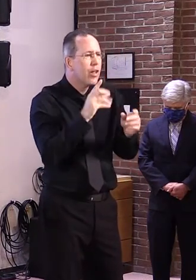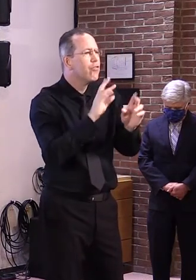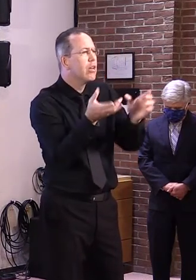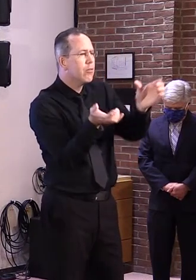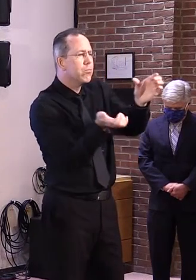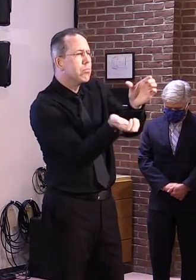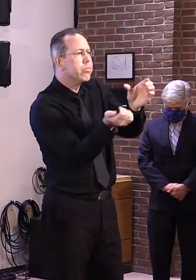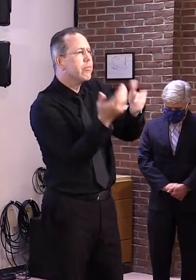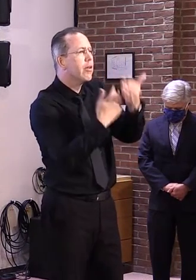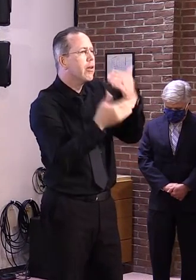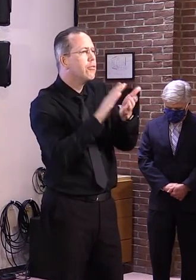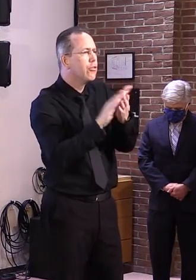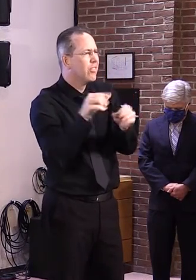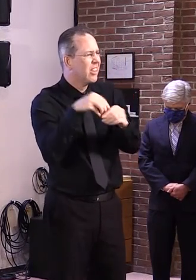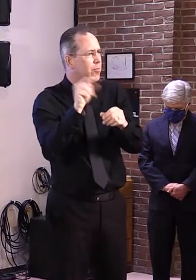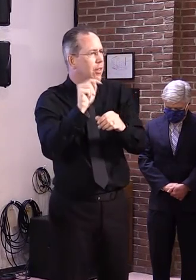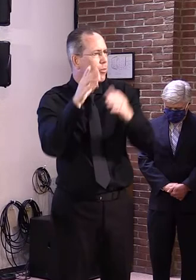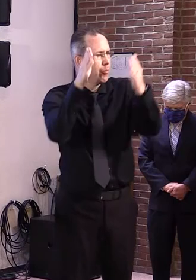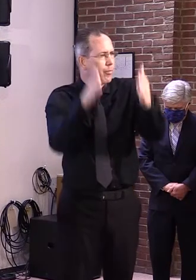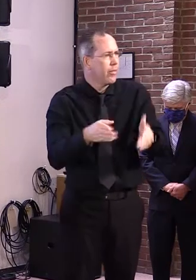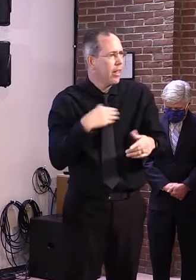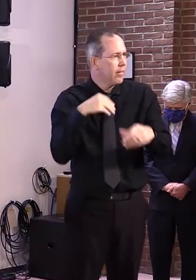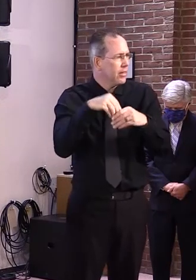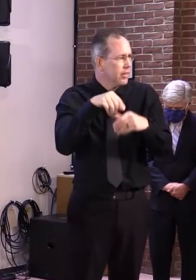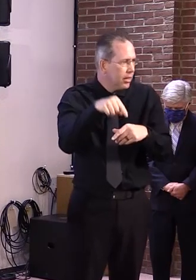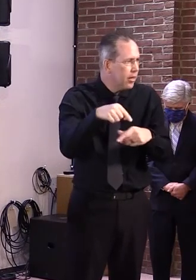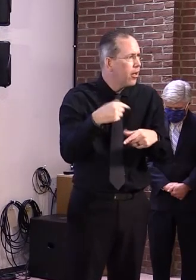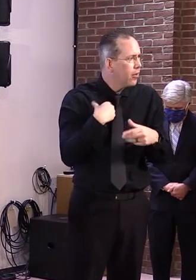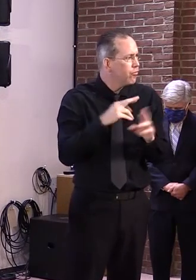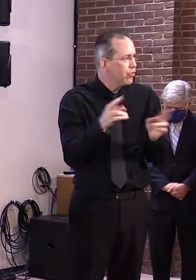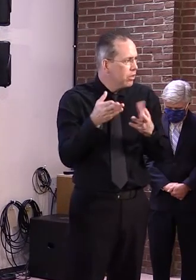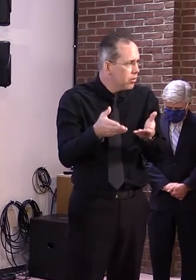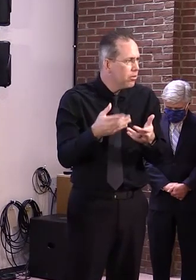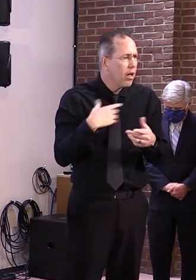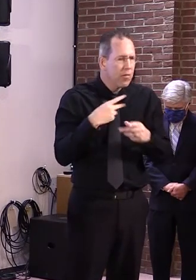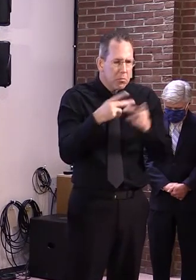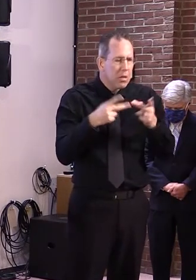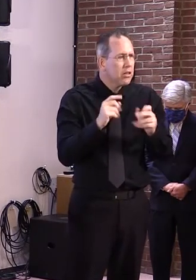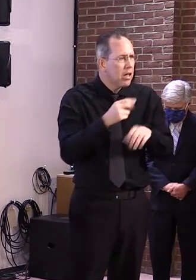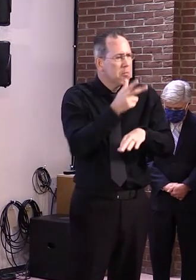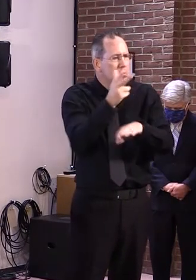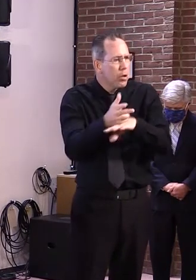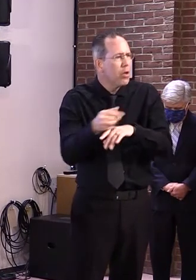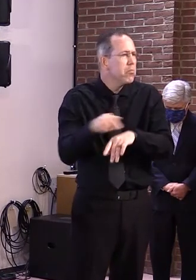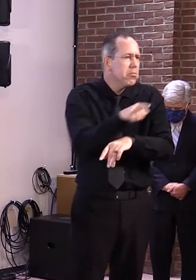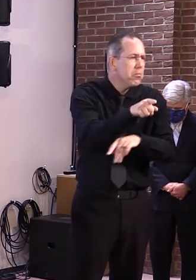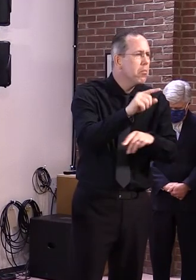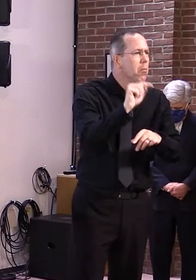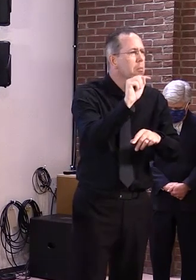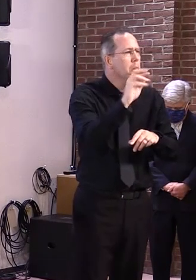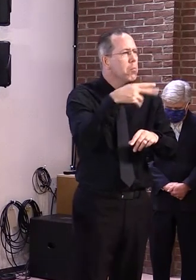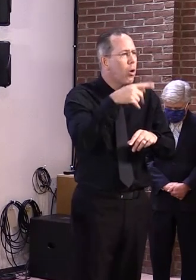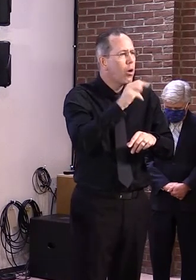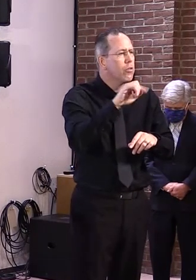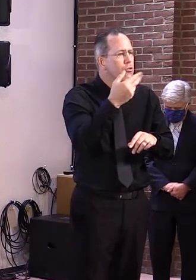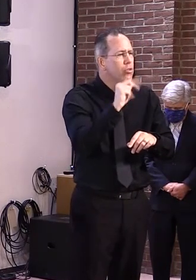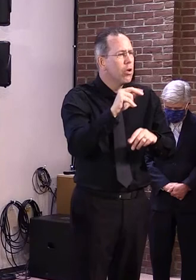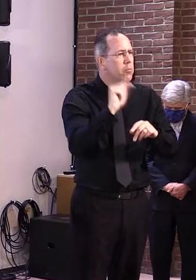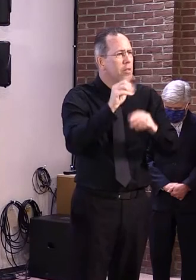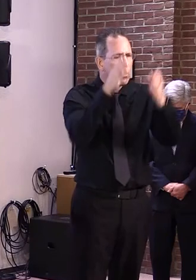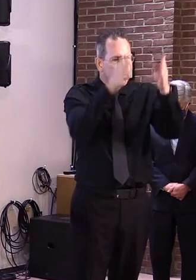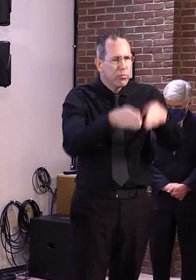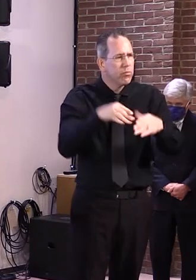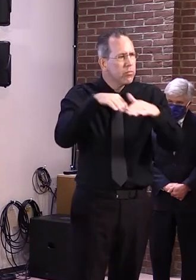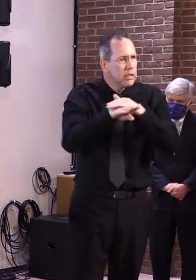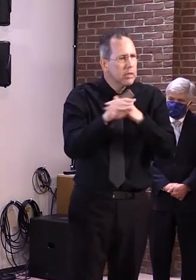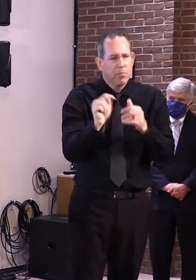extent we could. So there are places to stop. It's just that the buildings themselves are not open, and we're working on a plan